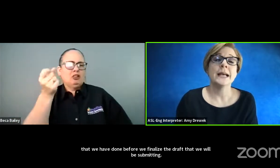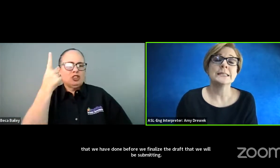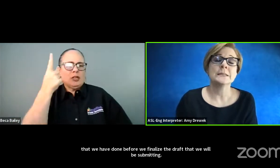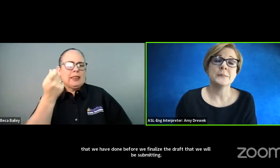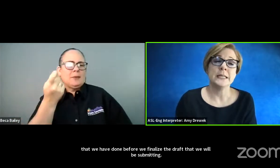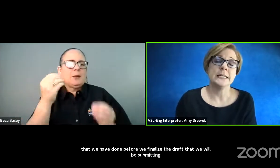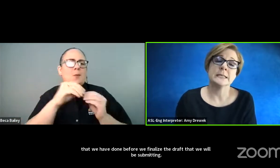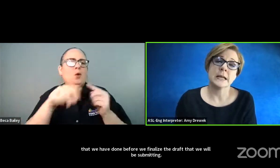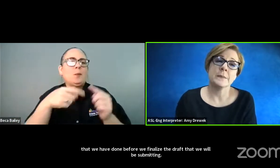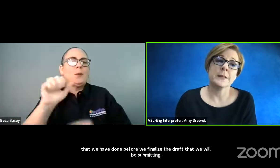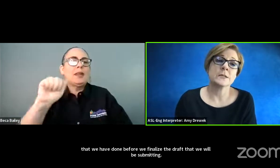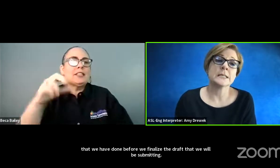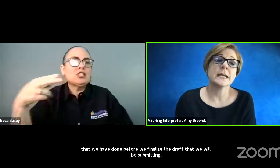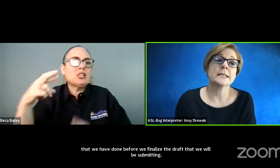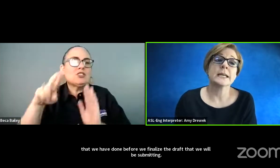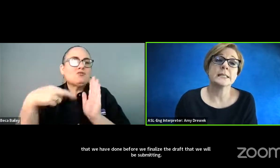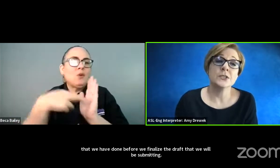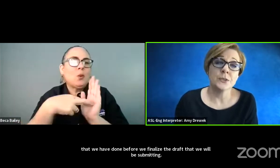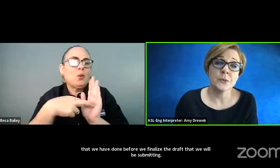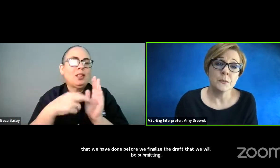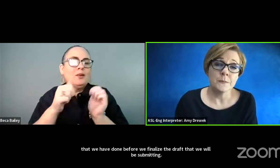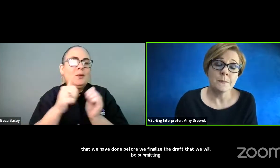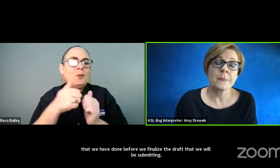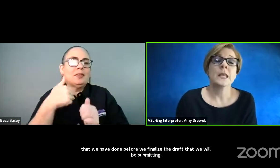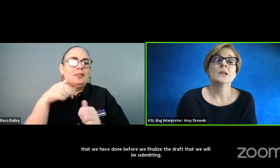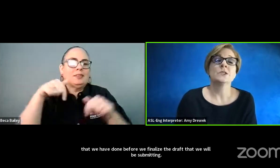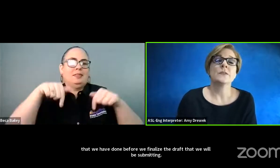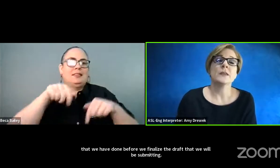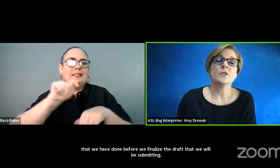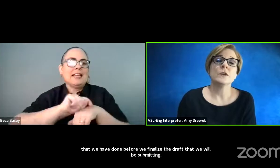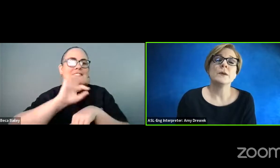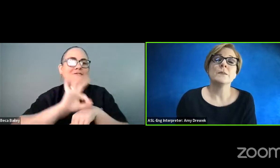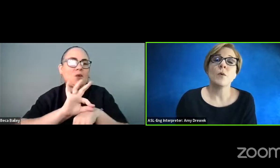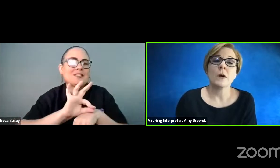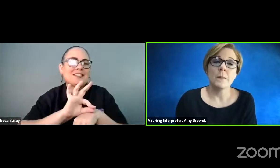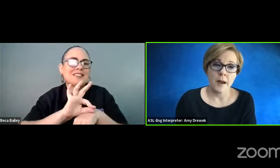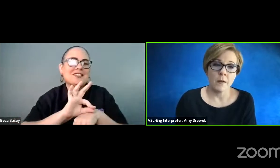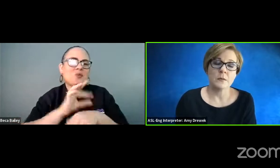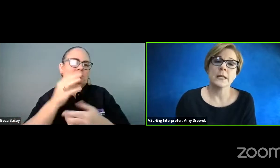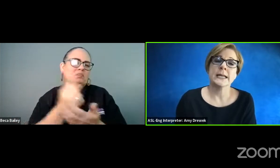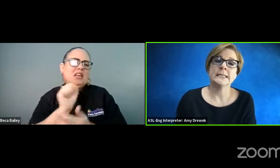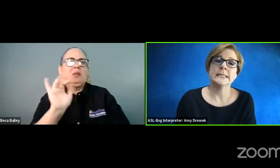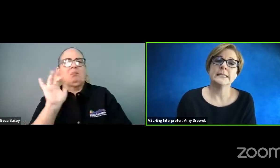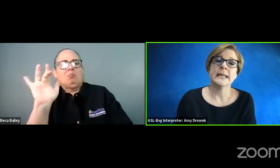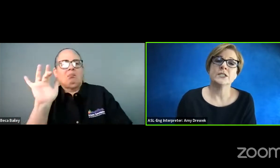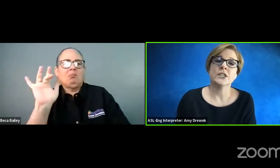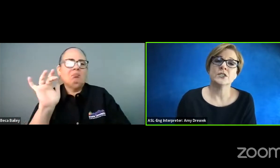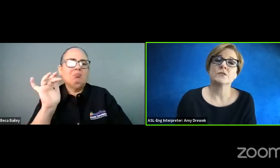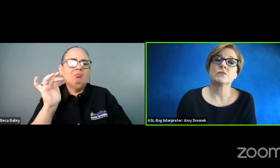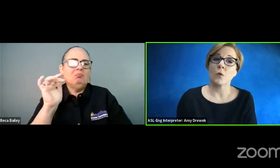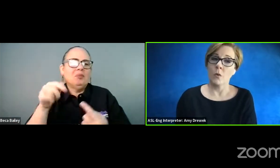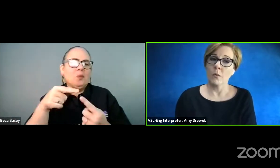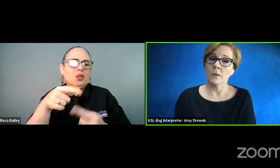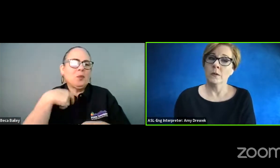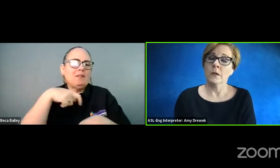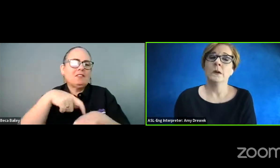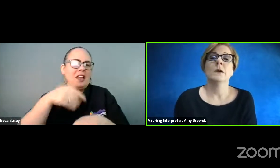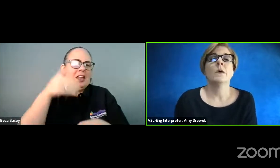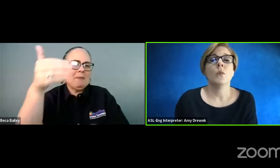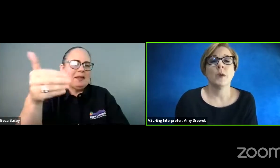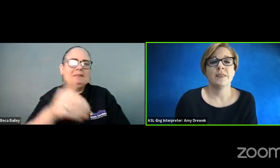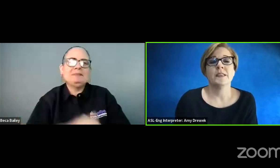to SB Senate Bill 1092 so that you can read more about ACDHH's